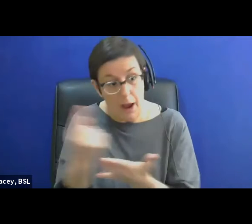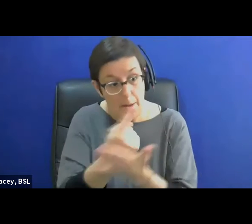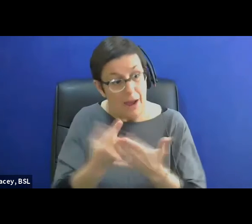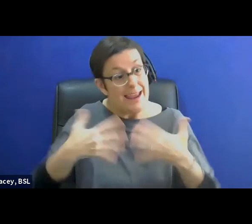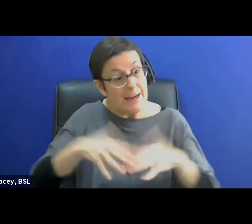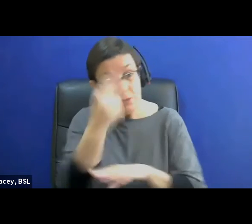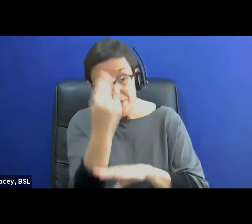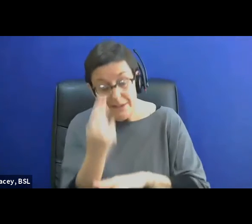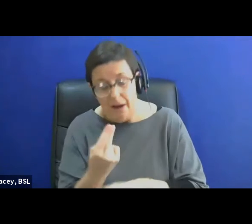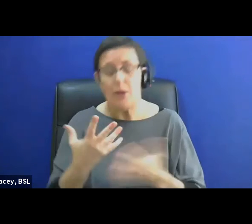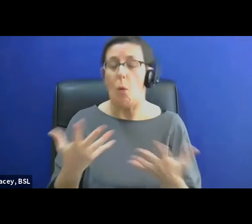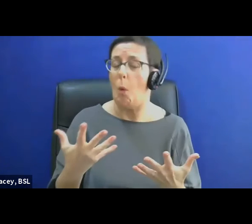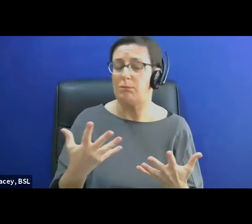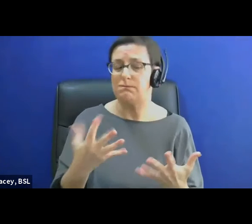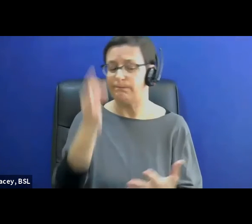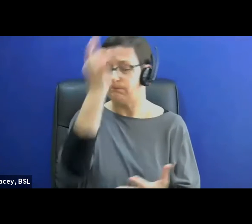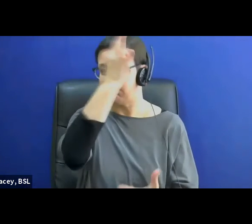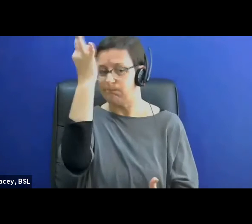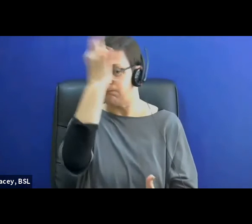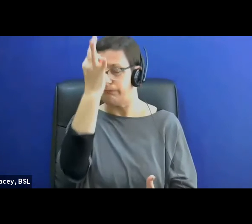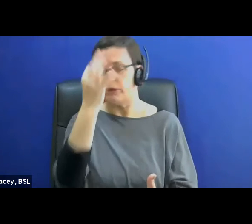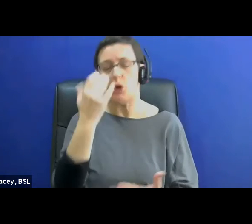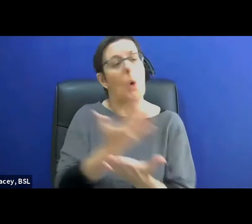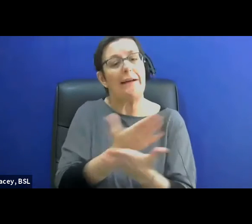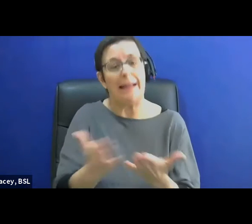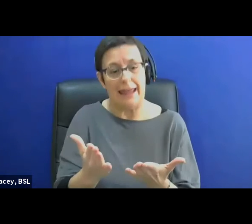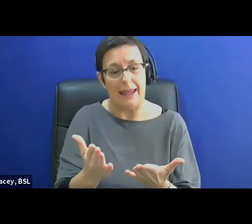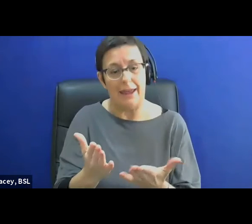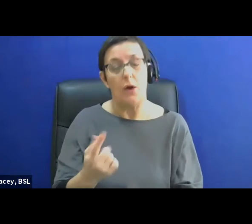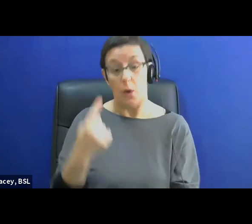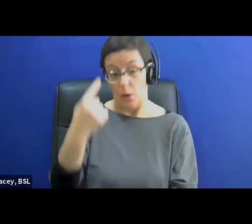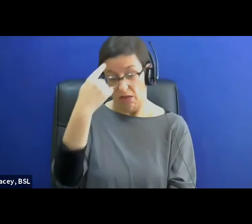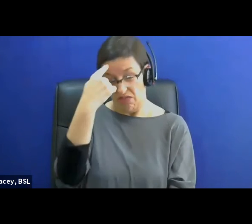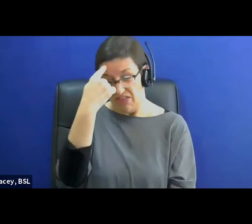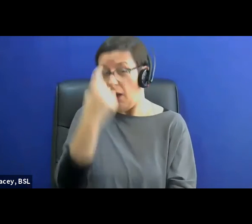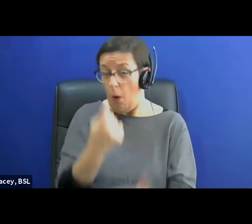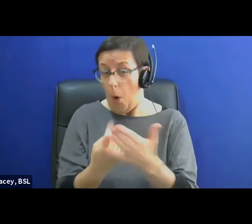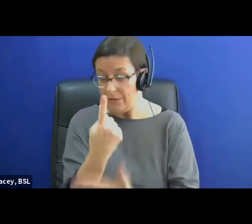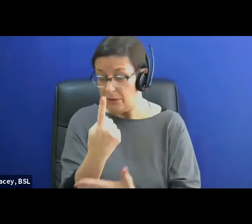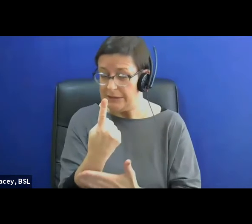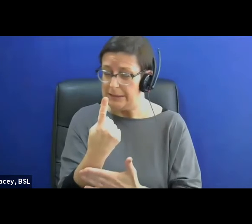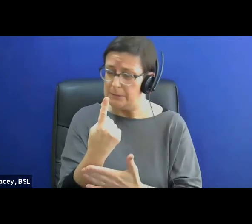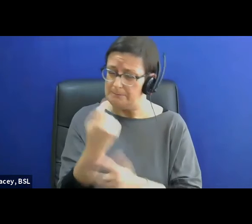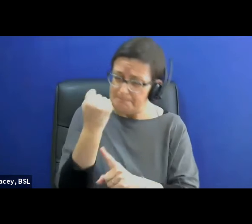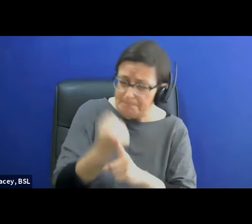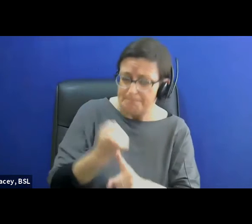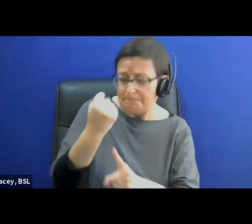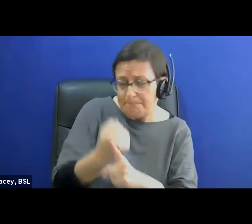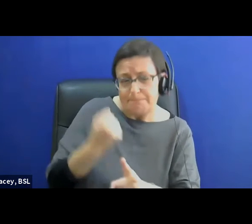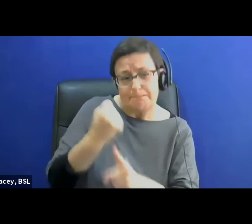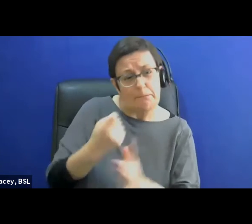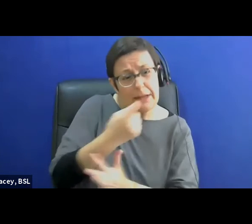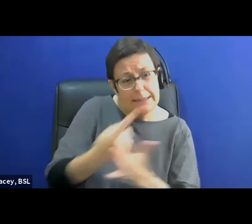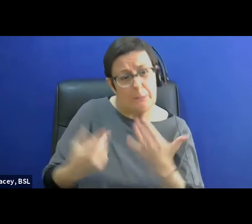on how to implement inclusive design. But we think that there is a huge opportunity to drive disability inclusion by